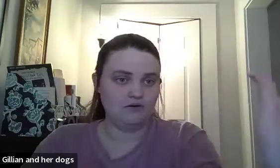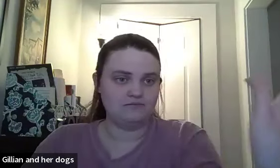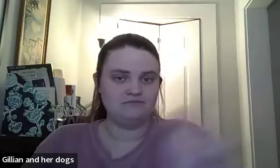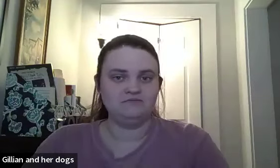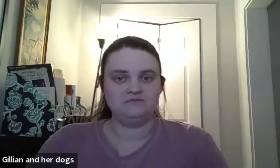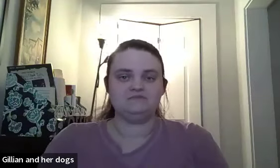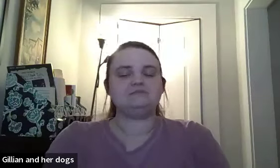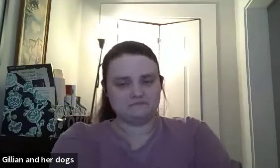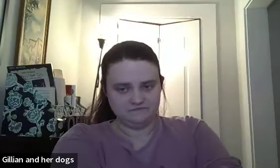all.